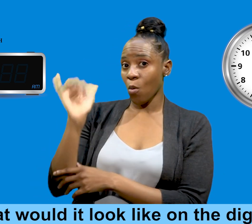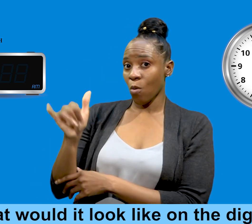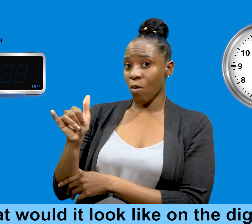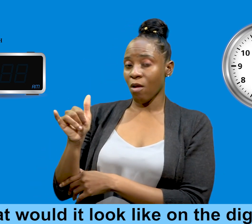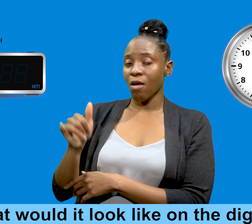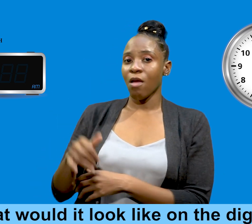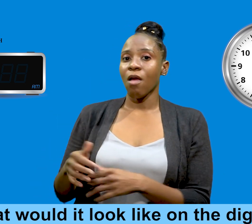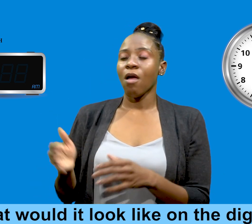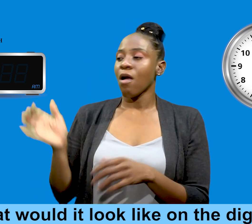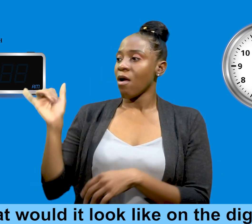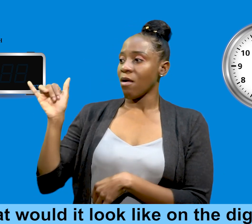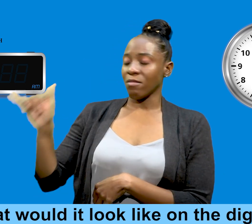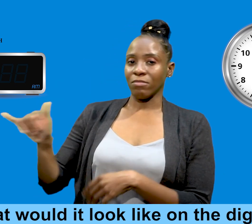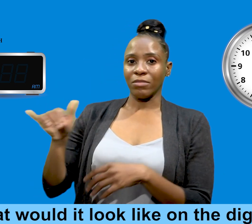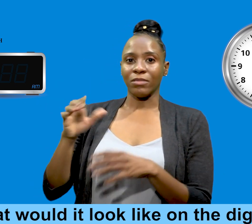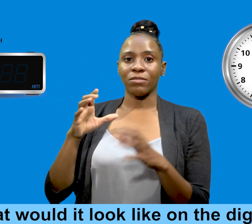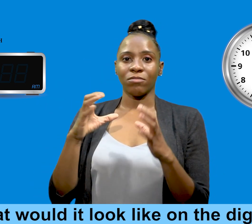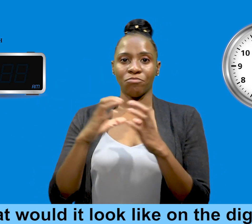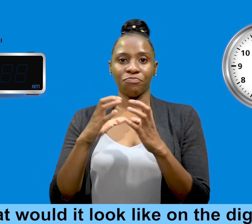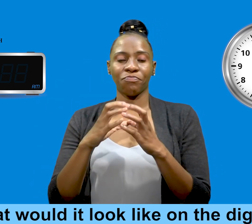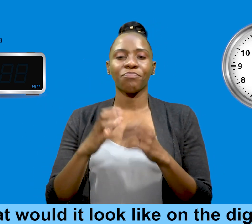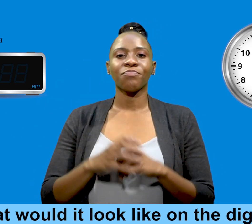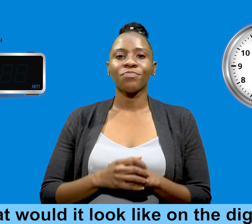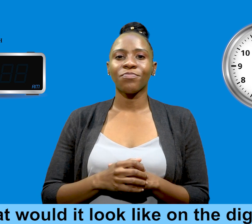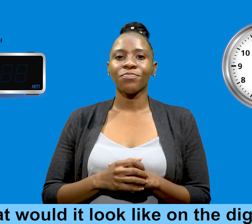What would it look like on the digital clock?